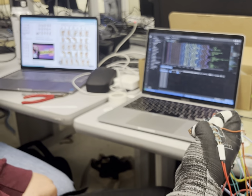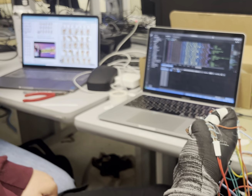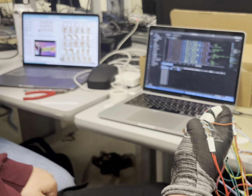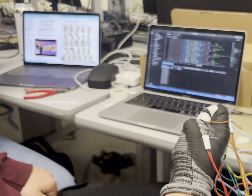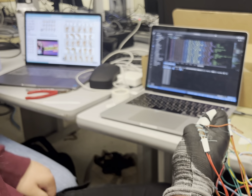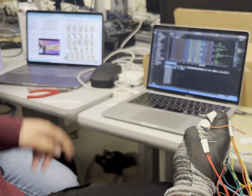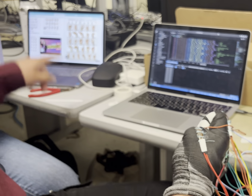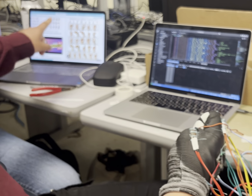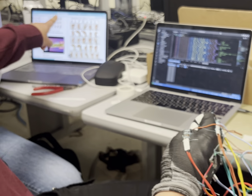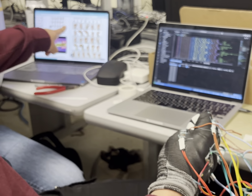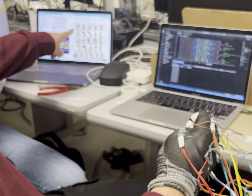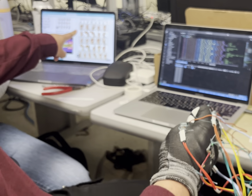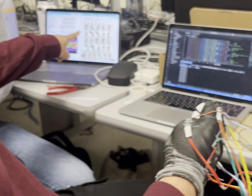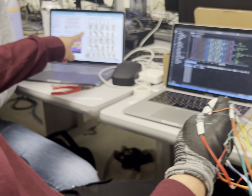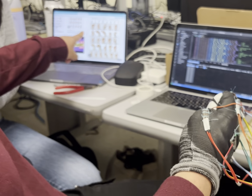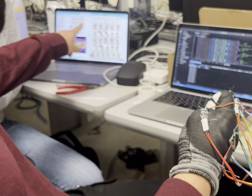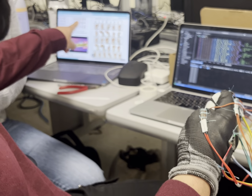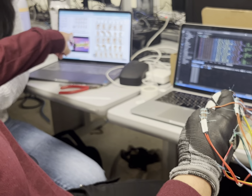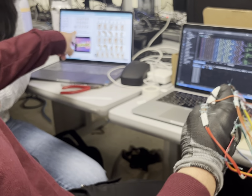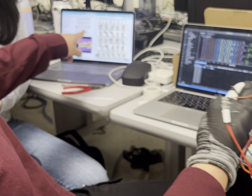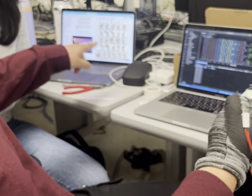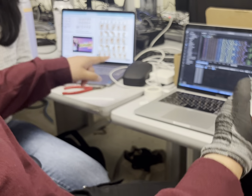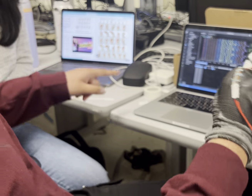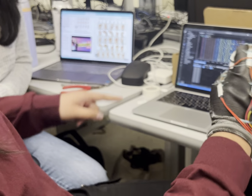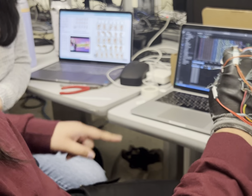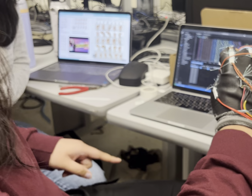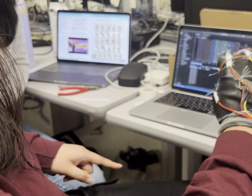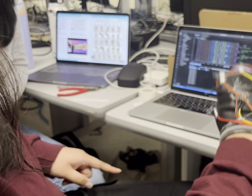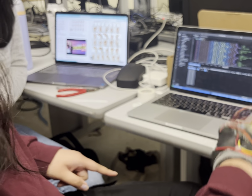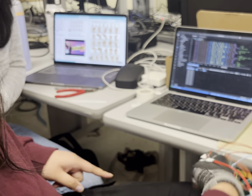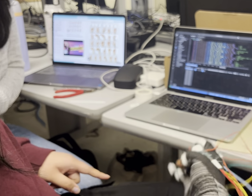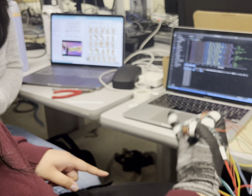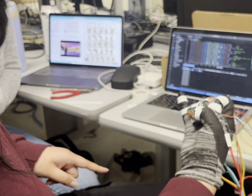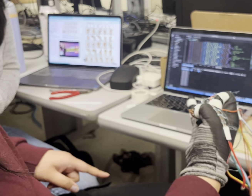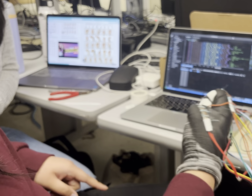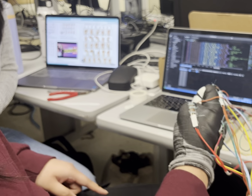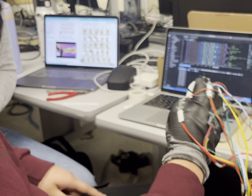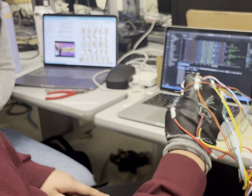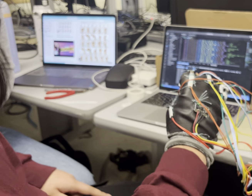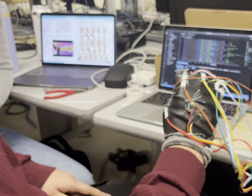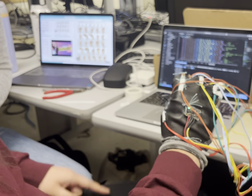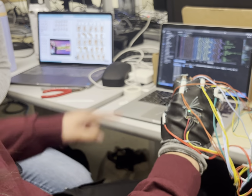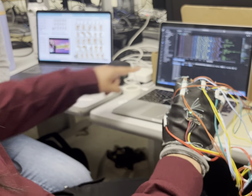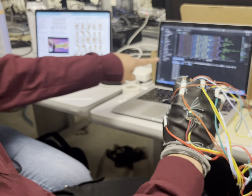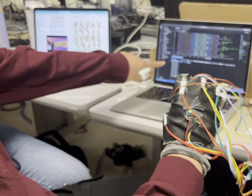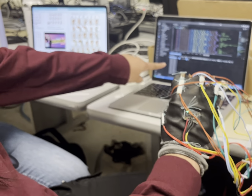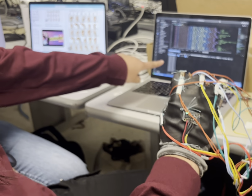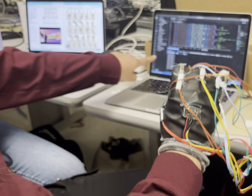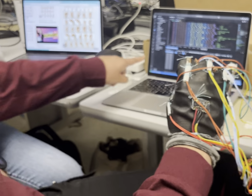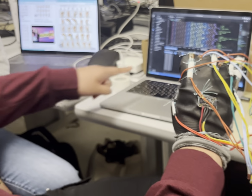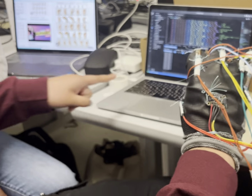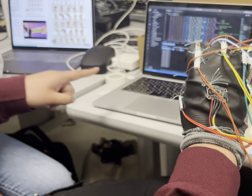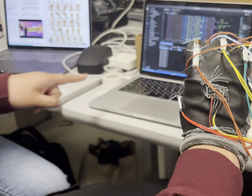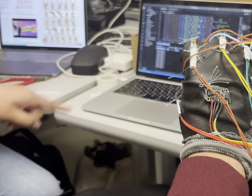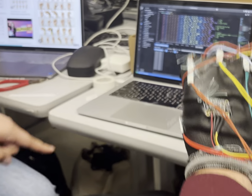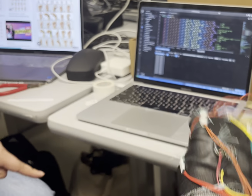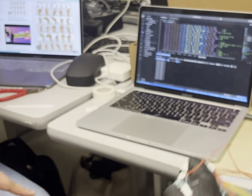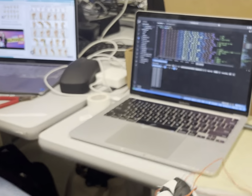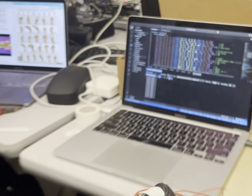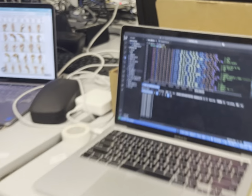So Okay. for example, J is the same as I, except for you add like a little twist like that, so you can see it pops up as J based